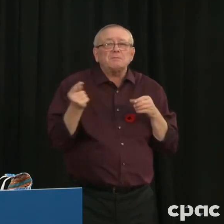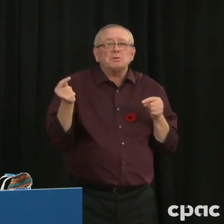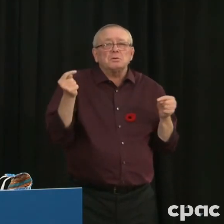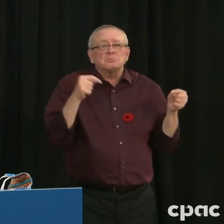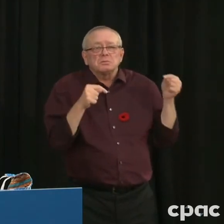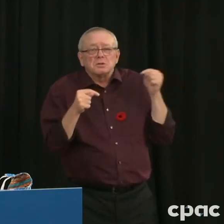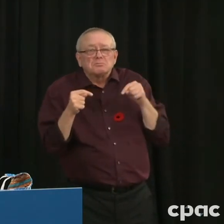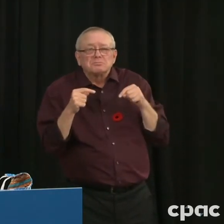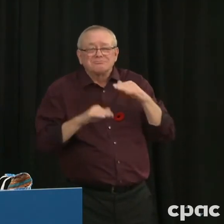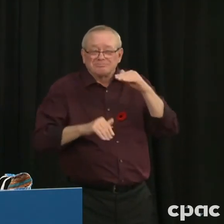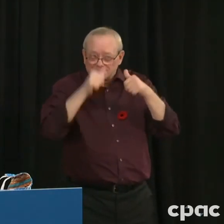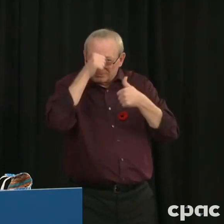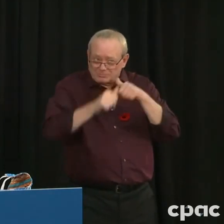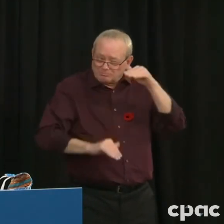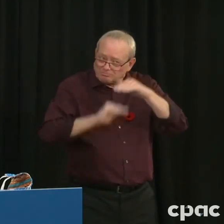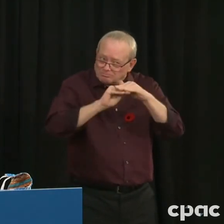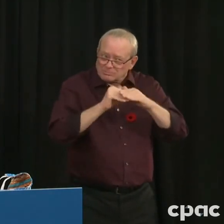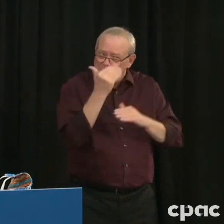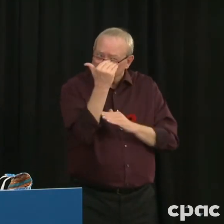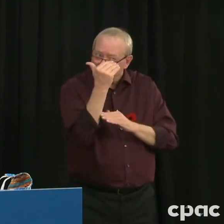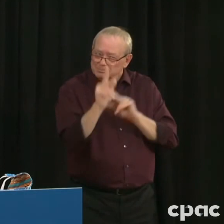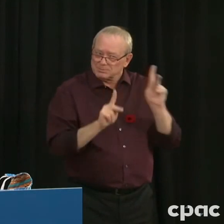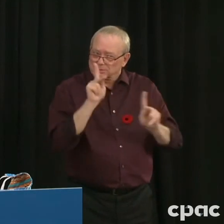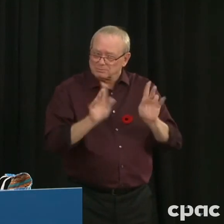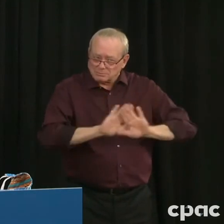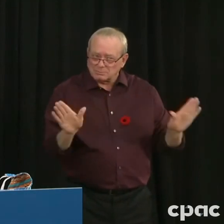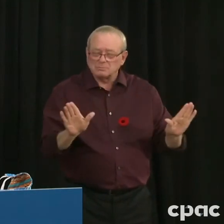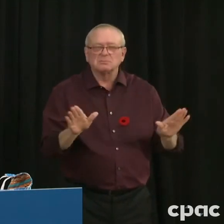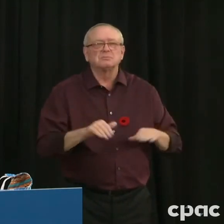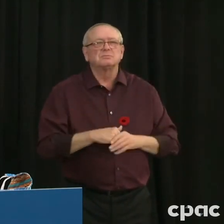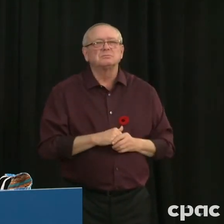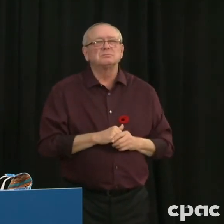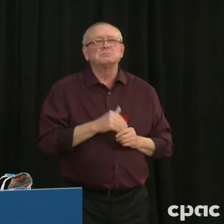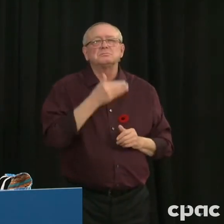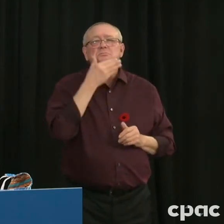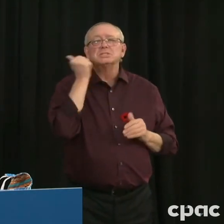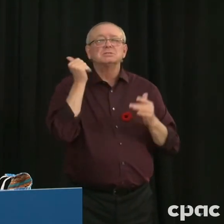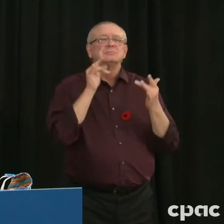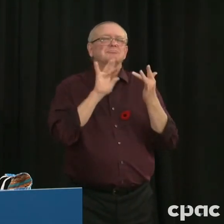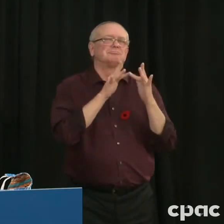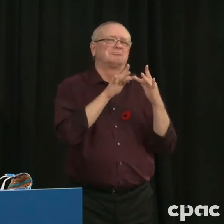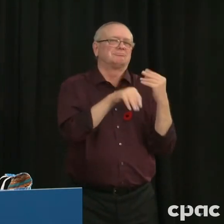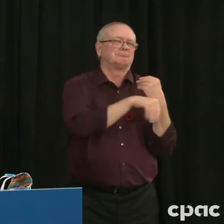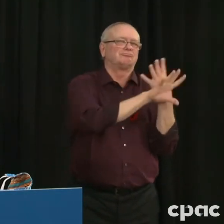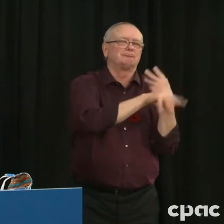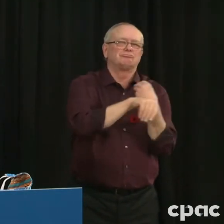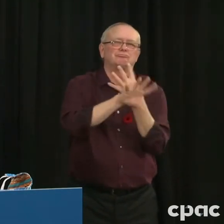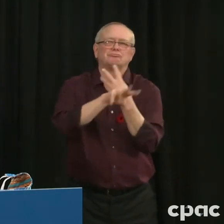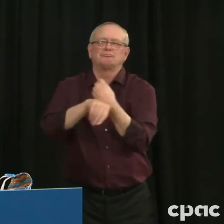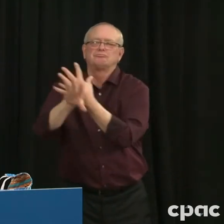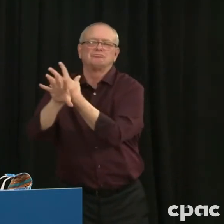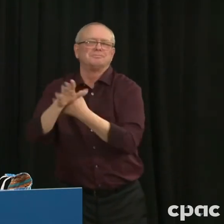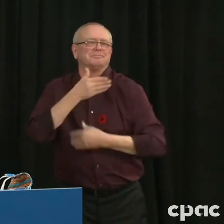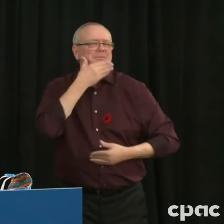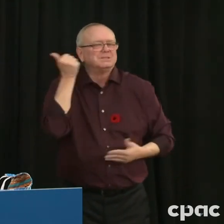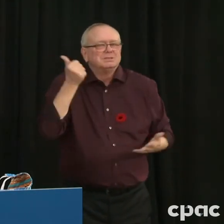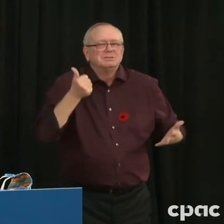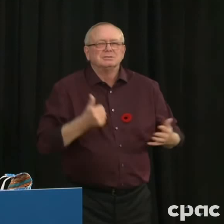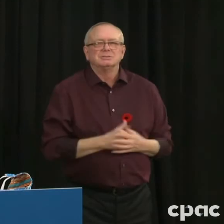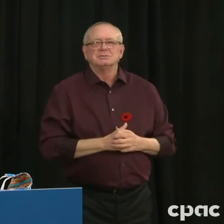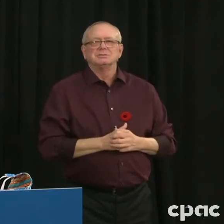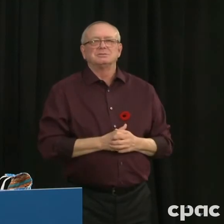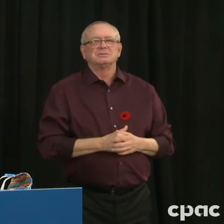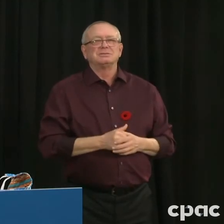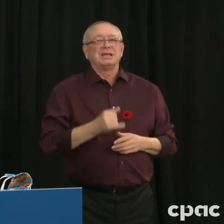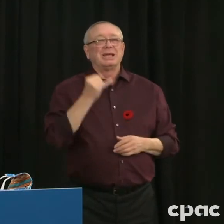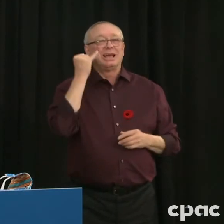precautions. Connect with others virtually whenever possible. Please wear a mask whenever you are in close contact with